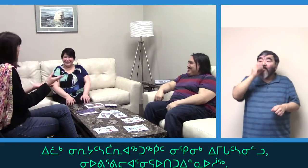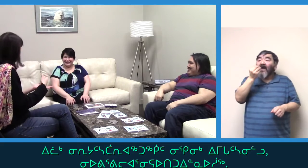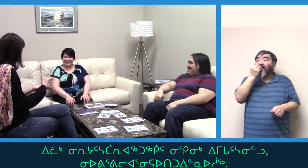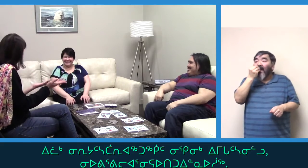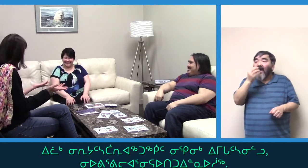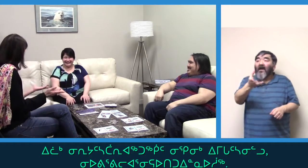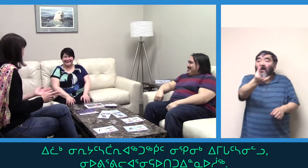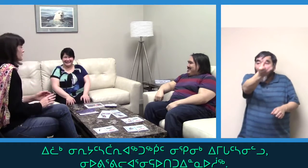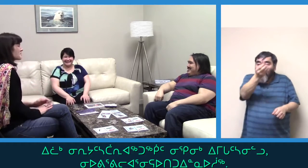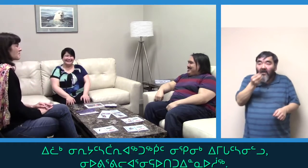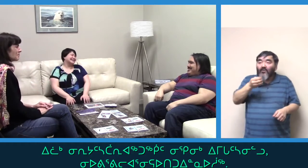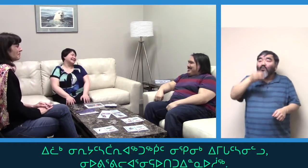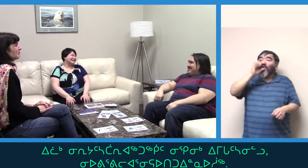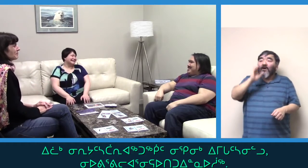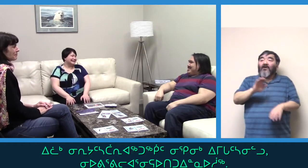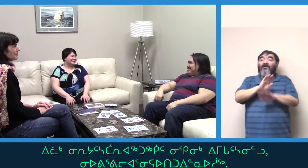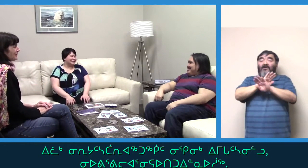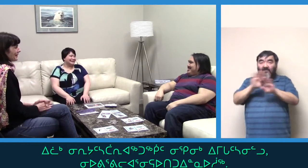it's shopping. Yeah.